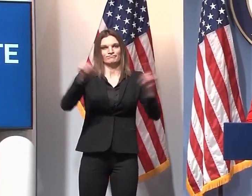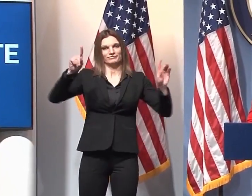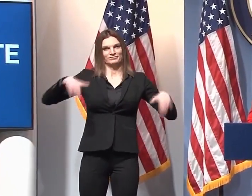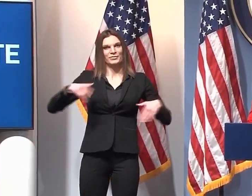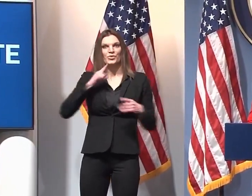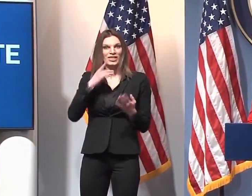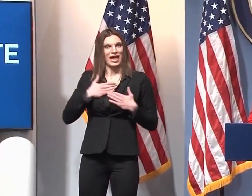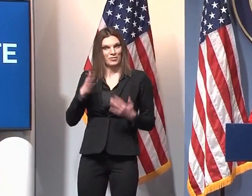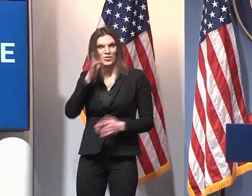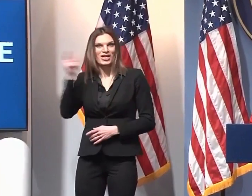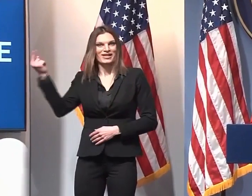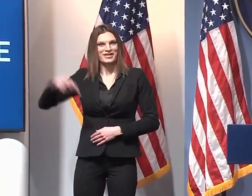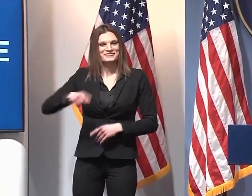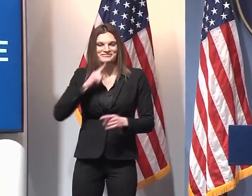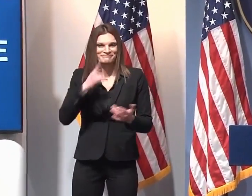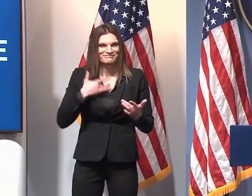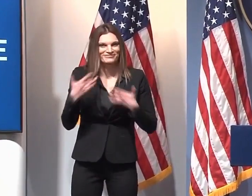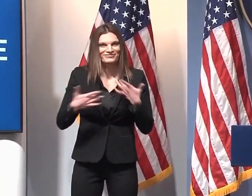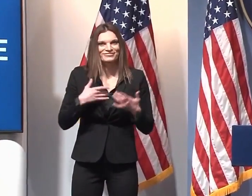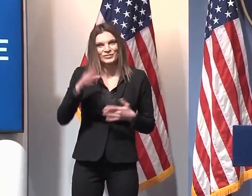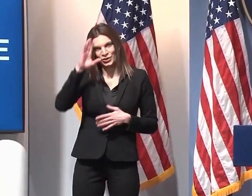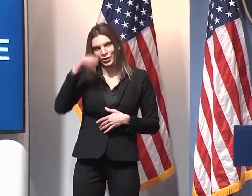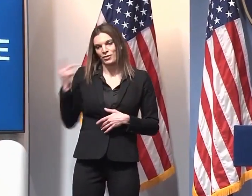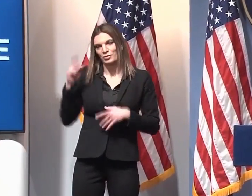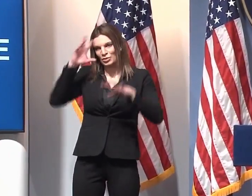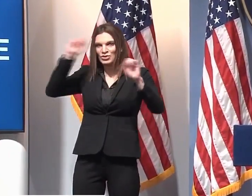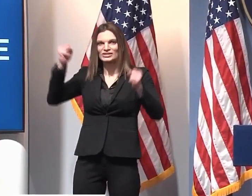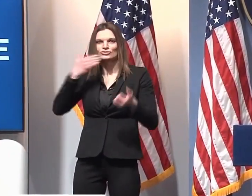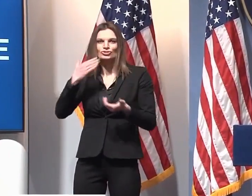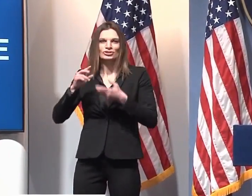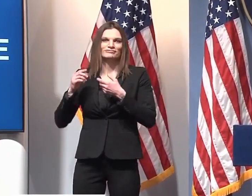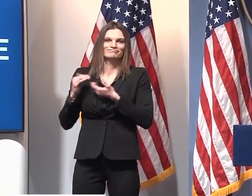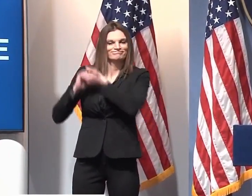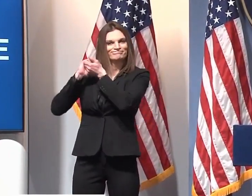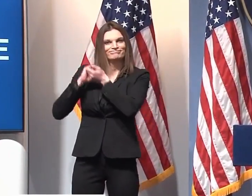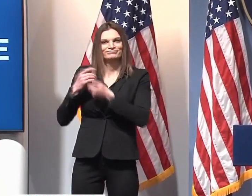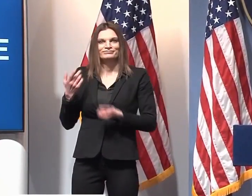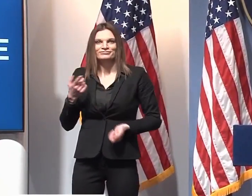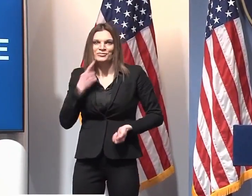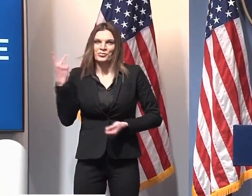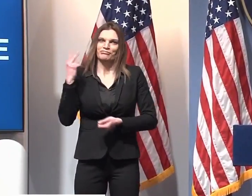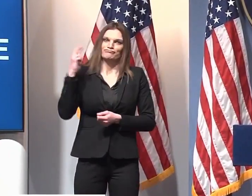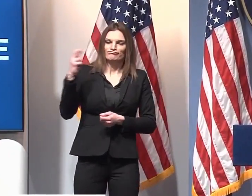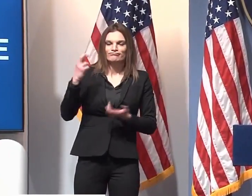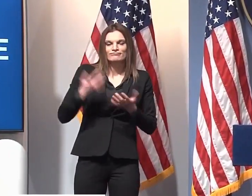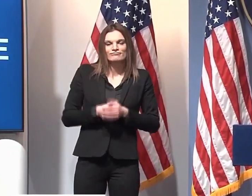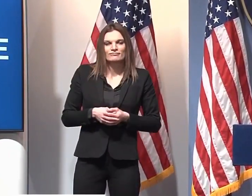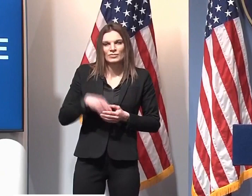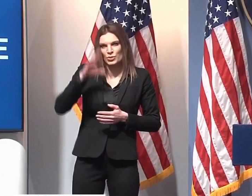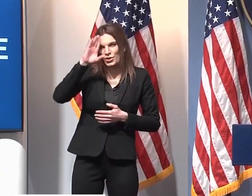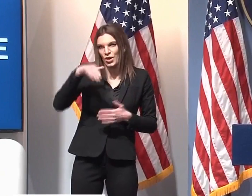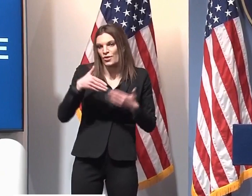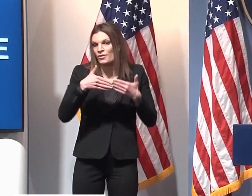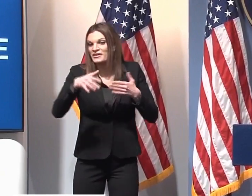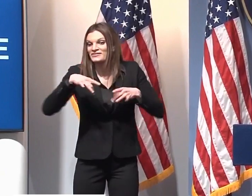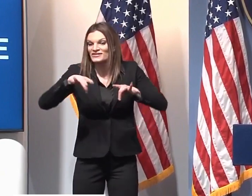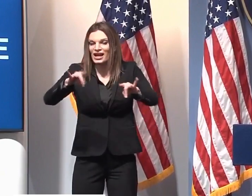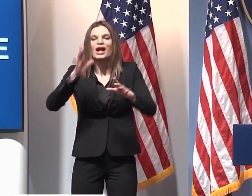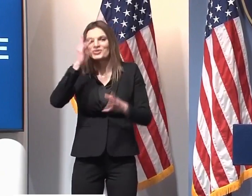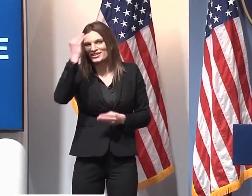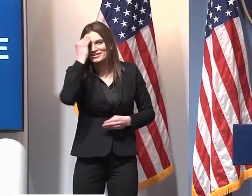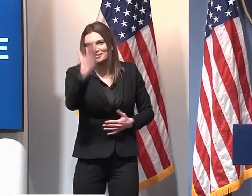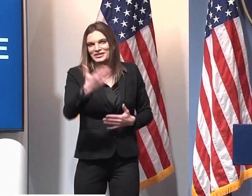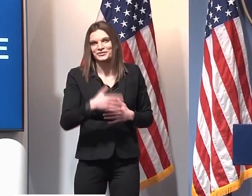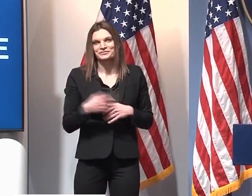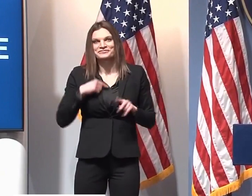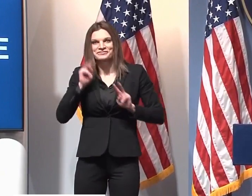as you know, we've got a good relationship, and so I anticipate that as I learn more, we'll be able to share them with you. And